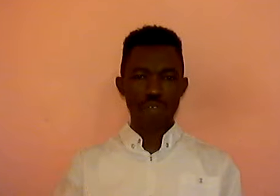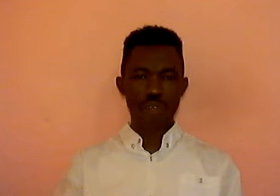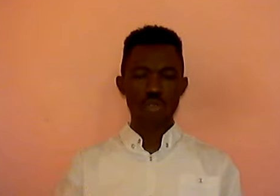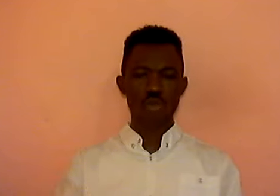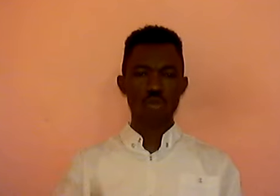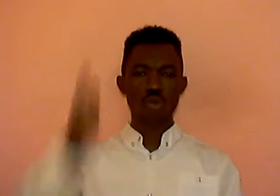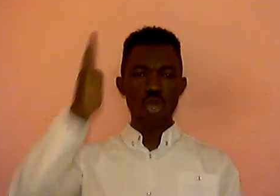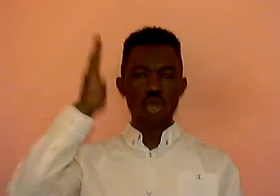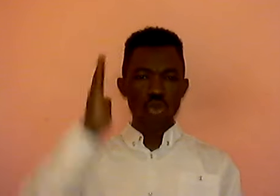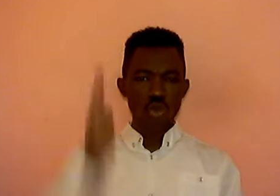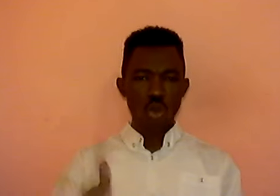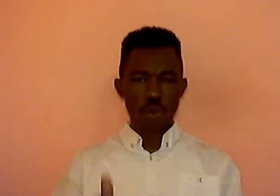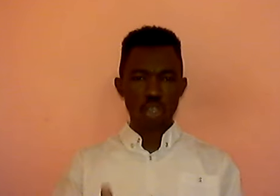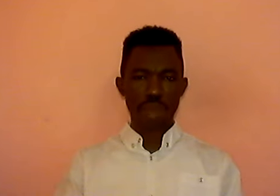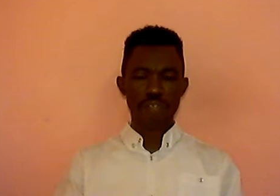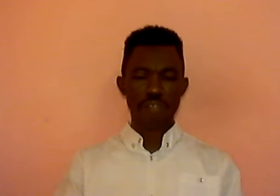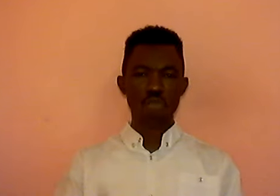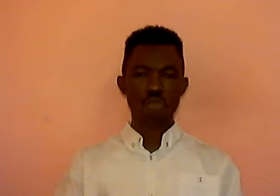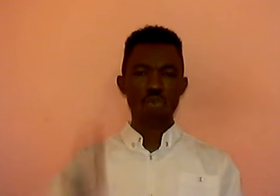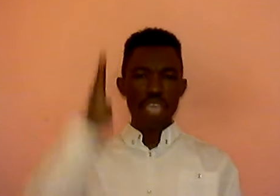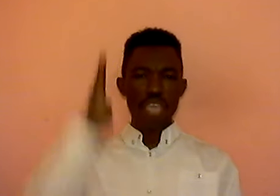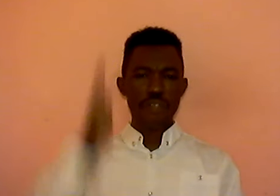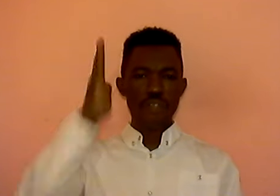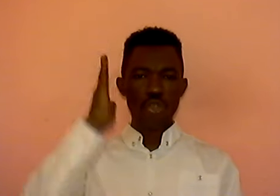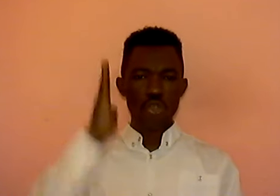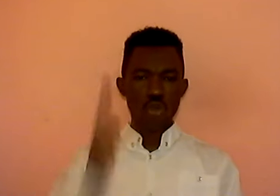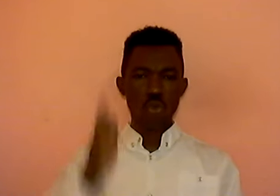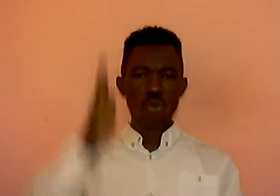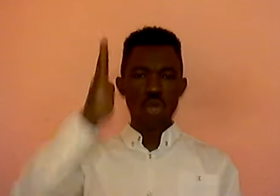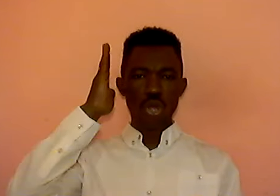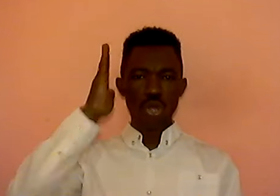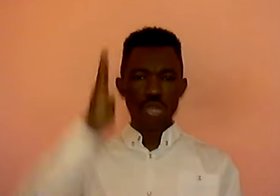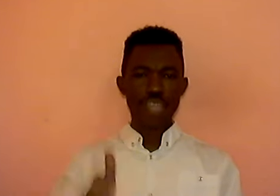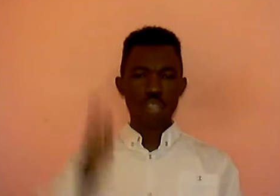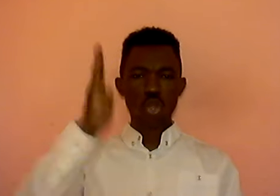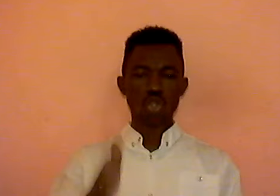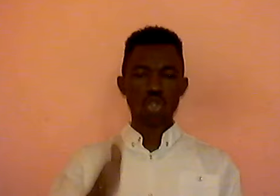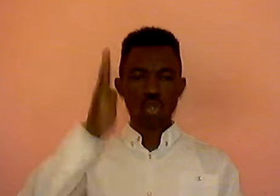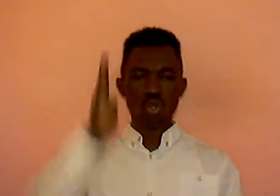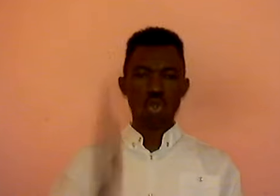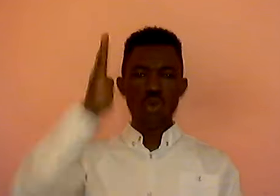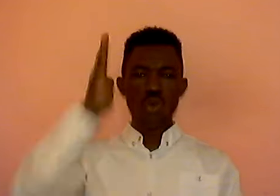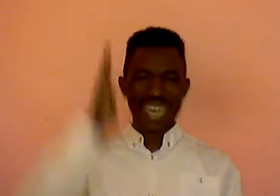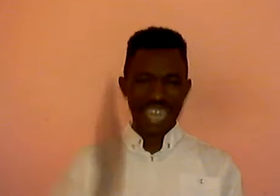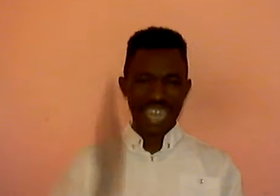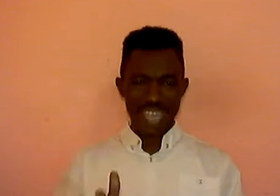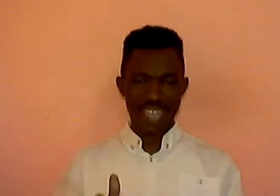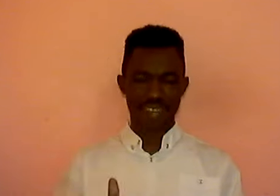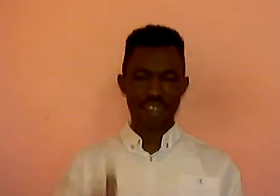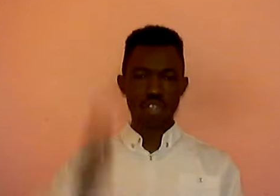for you, no prosperity for you. If you did not go clean,